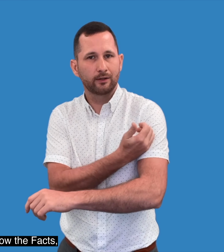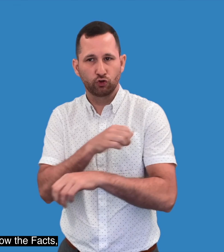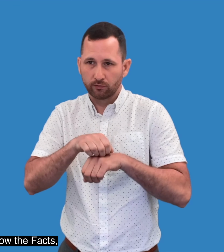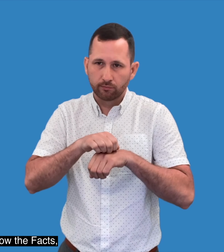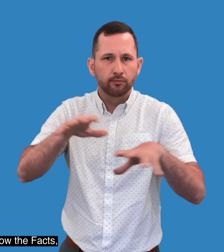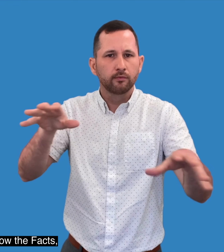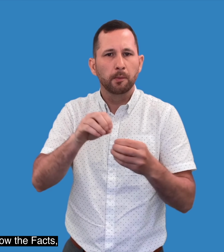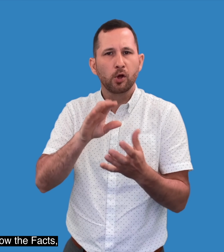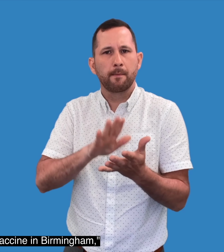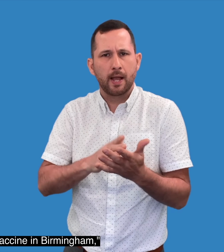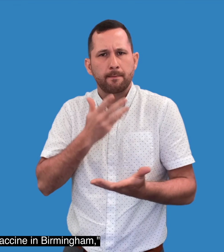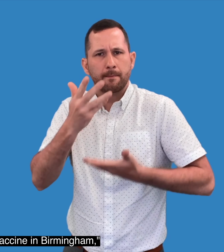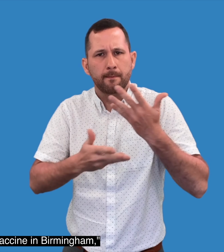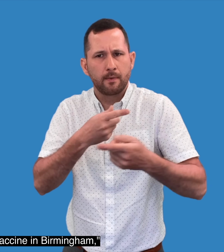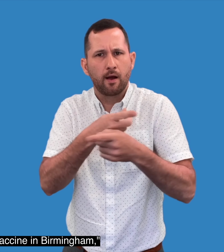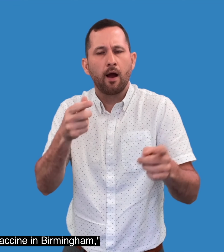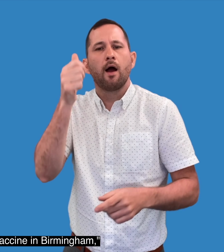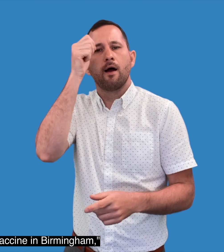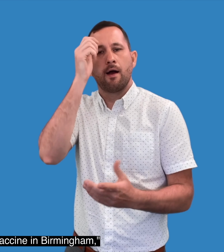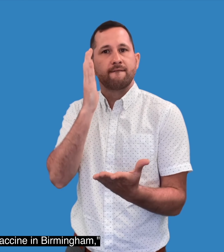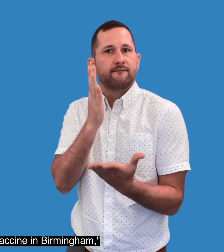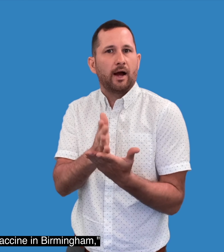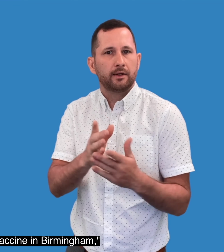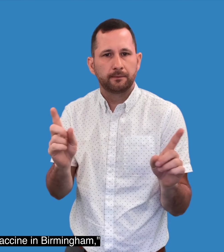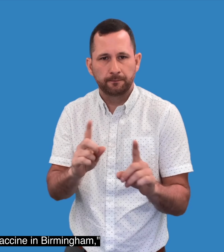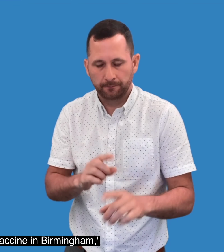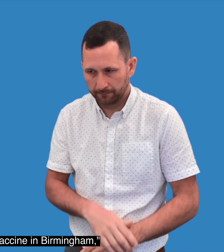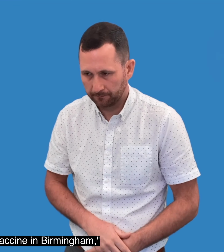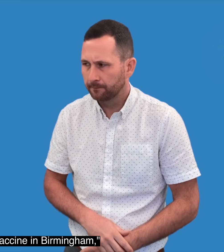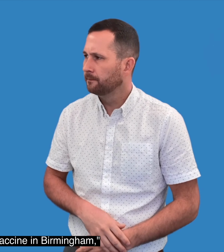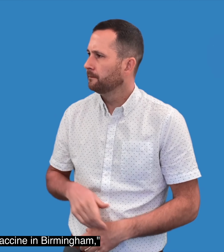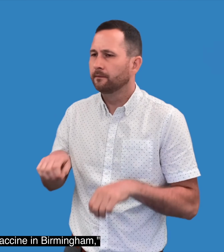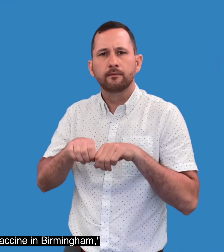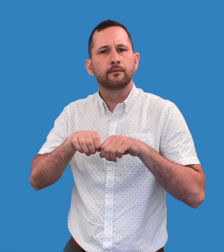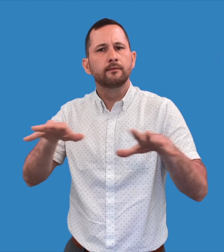Know the facts. COVID-19 vaccine in Birmingham.